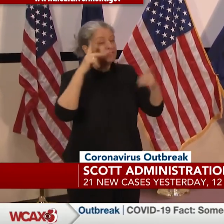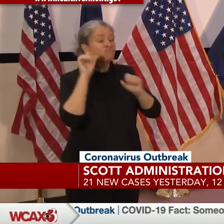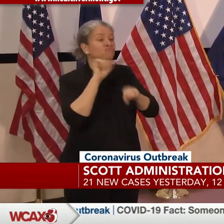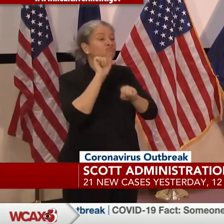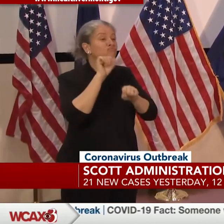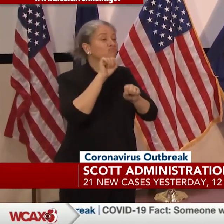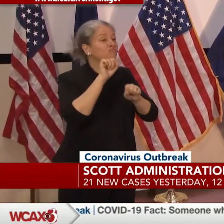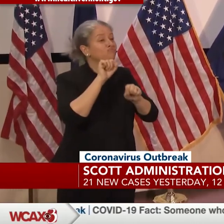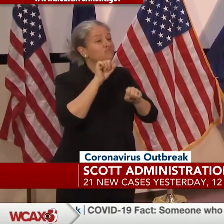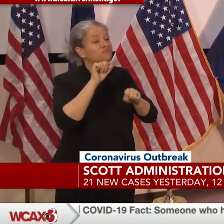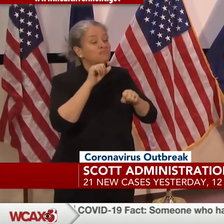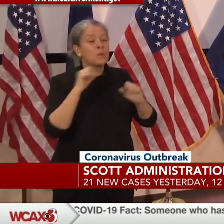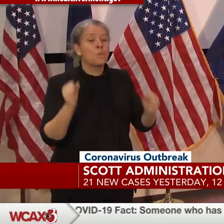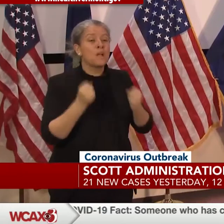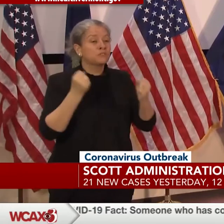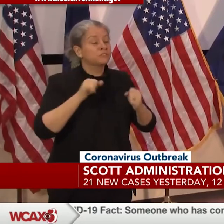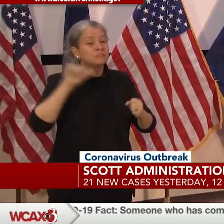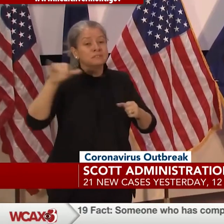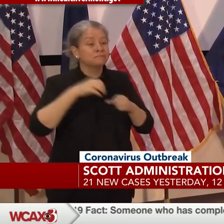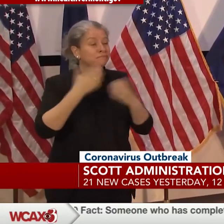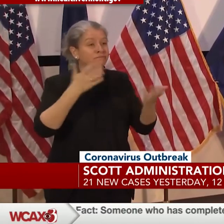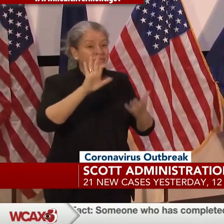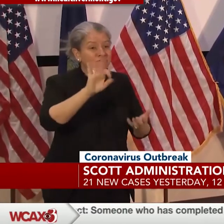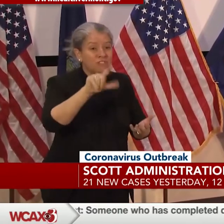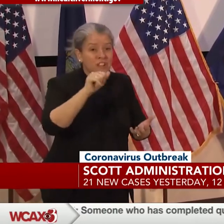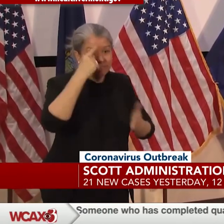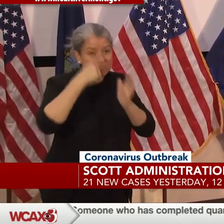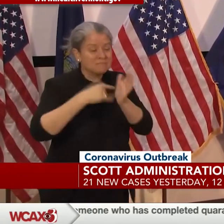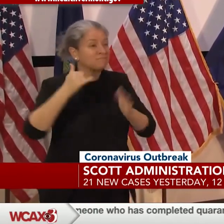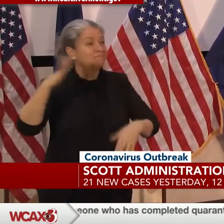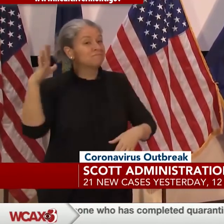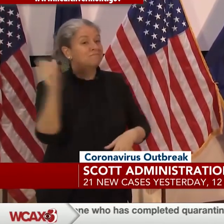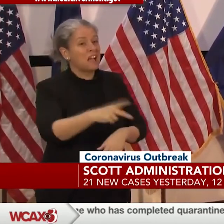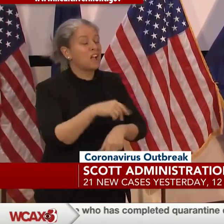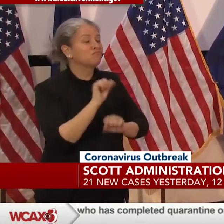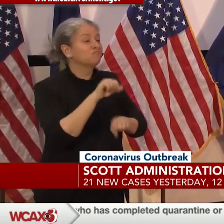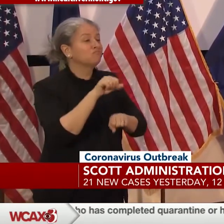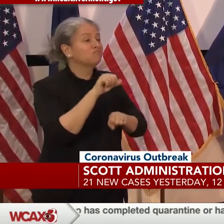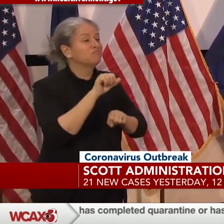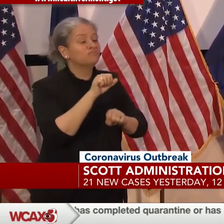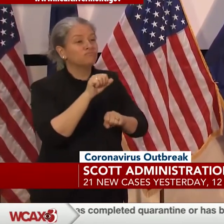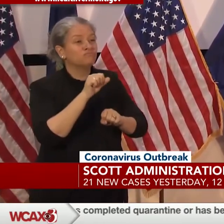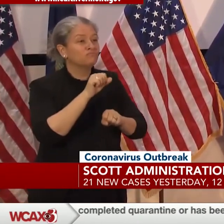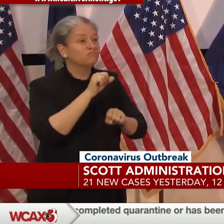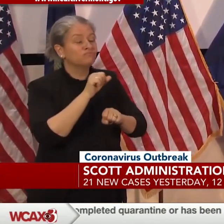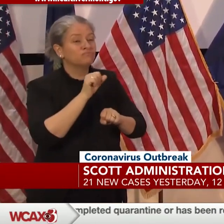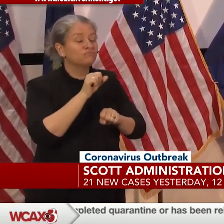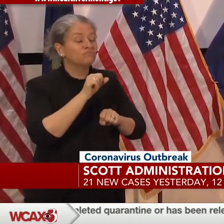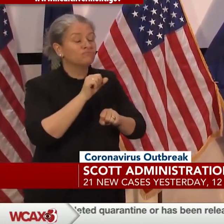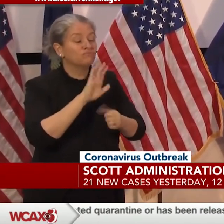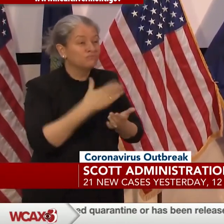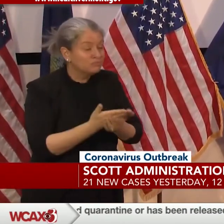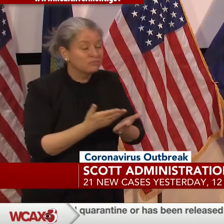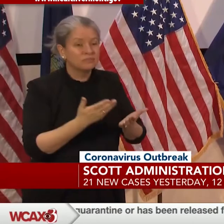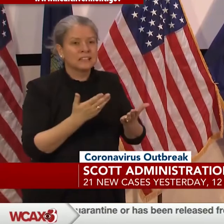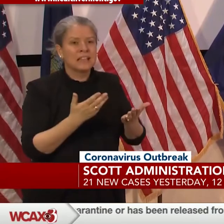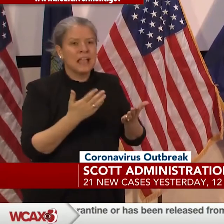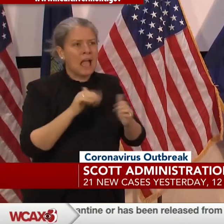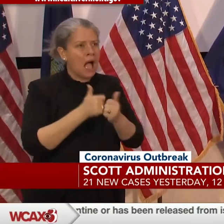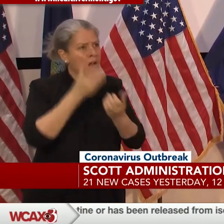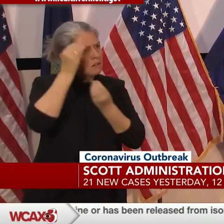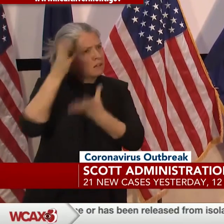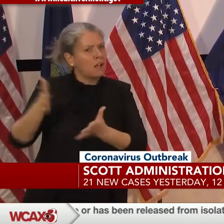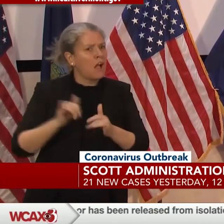back home after wintering in, let's say, Florida, coming back home, and then we can only educate